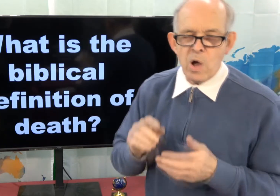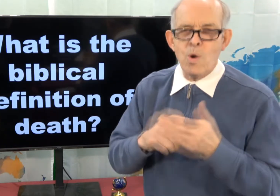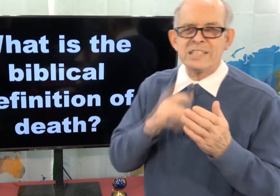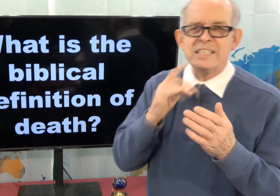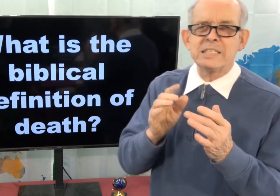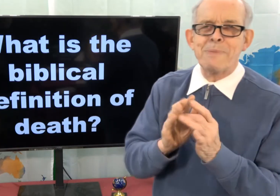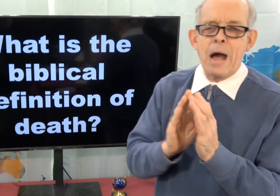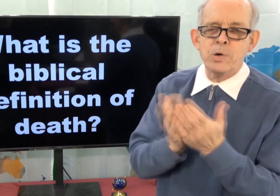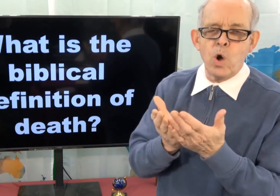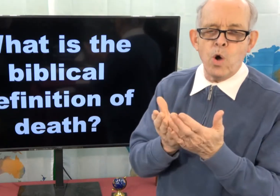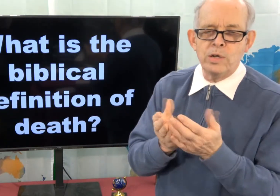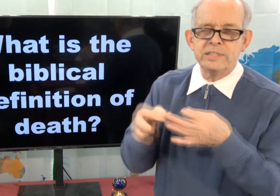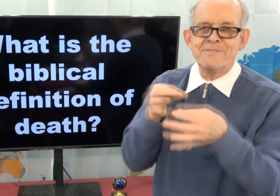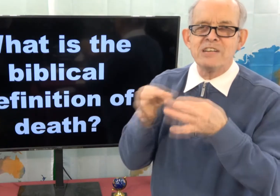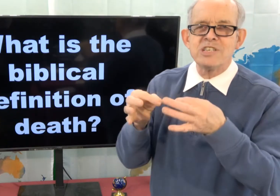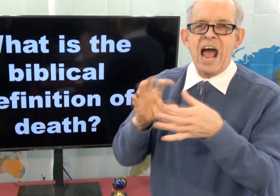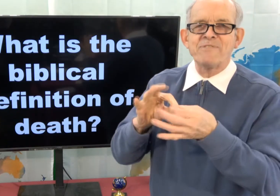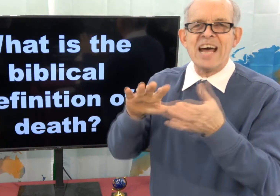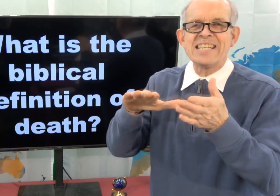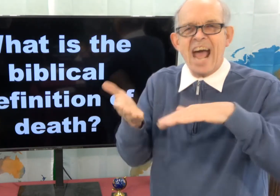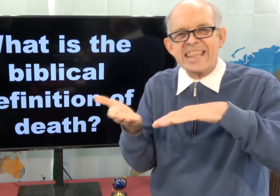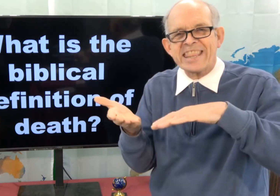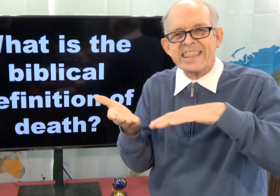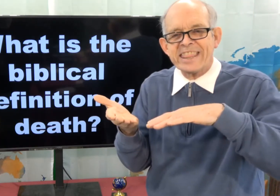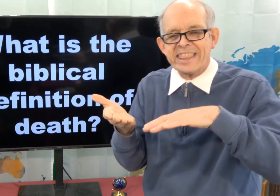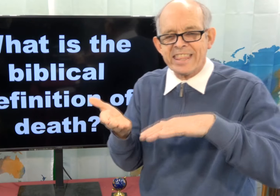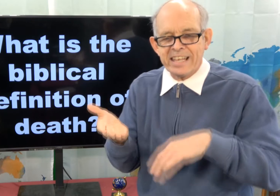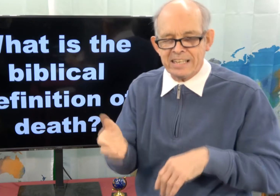What is the Bible God? The future of death.